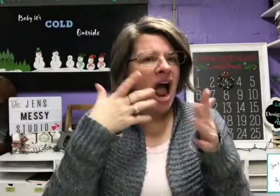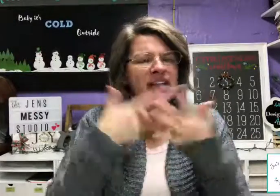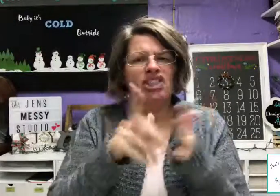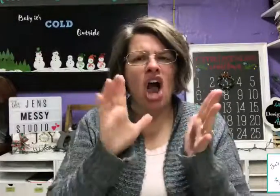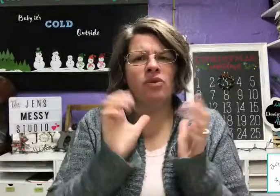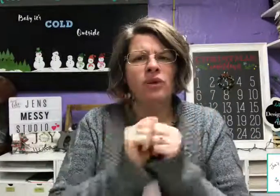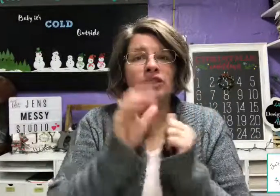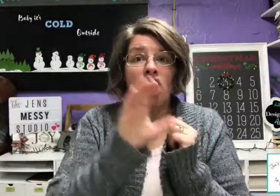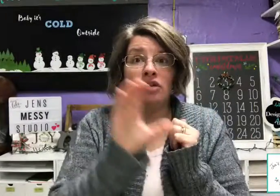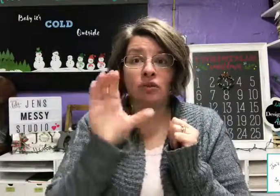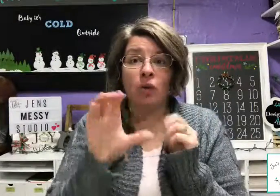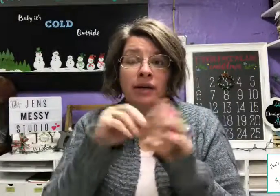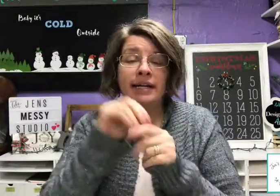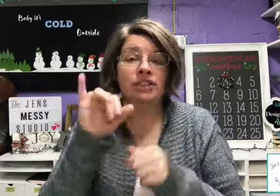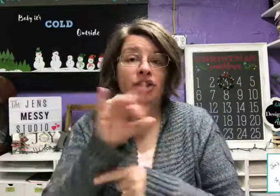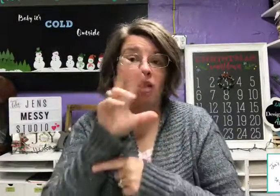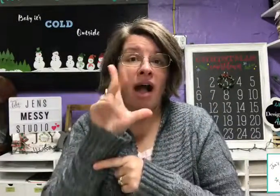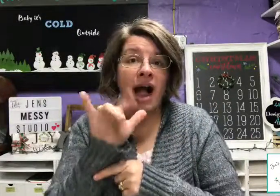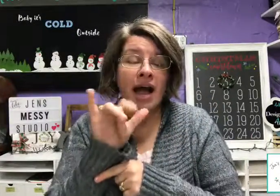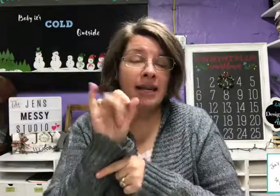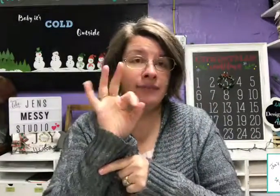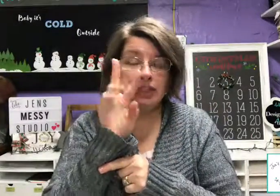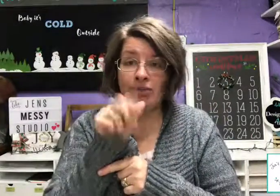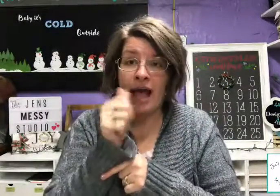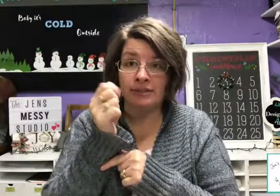eat them, eat them. I started with Dr. Warren in July of